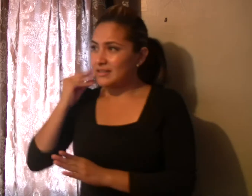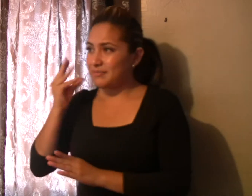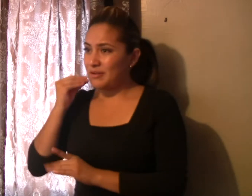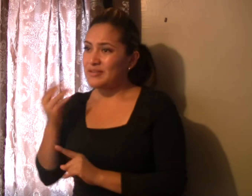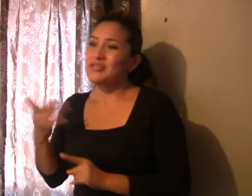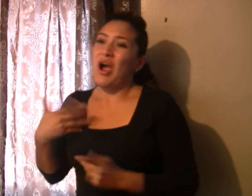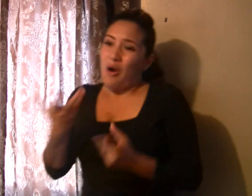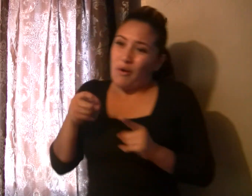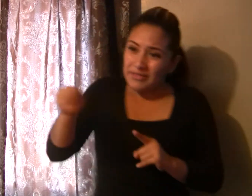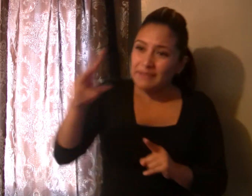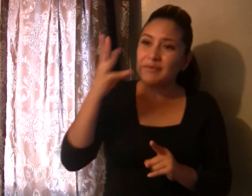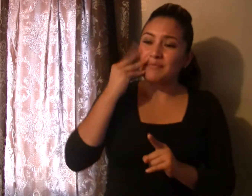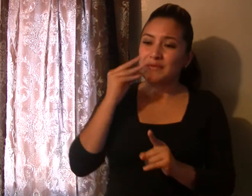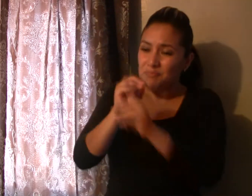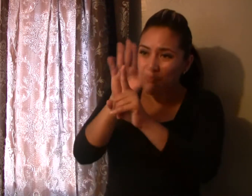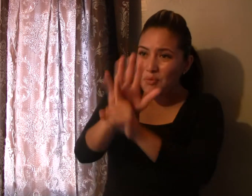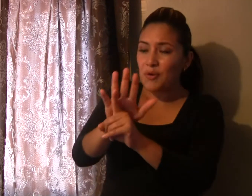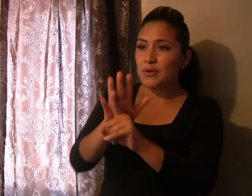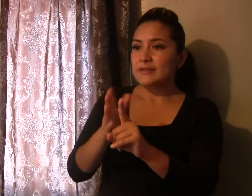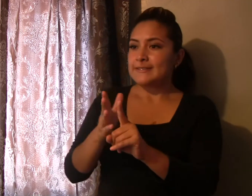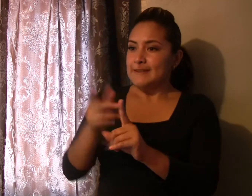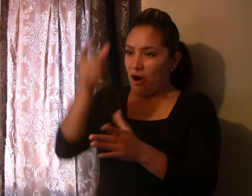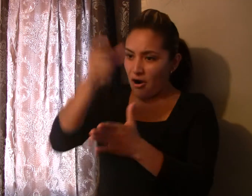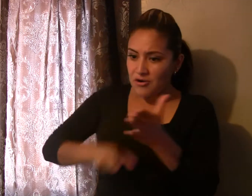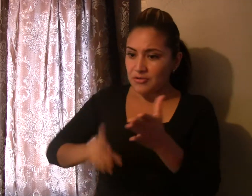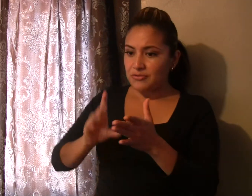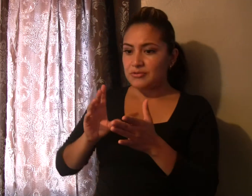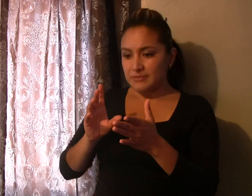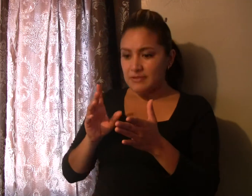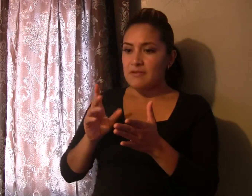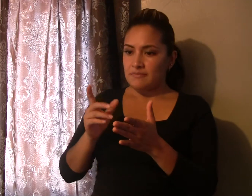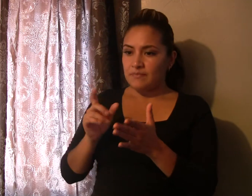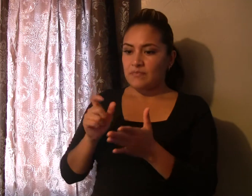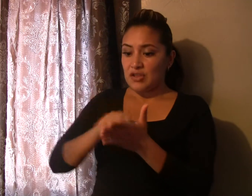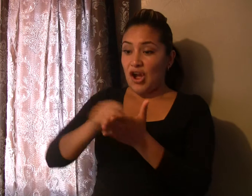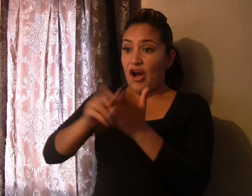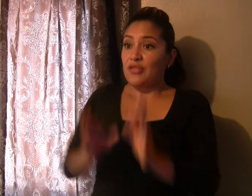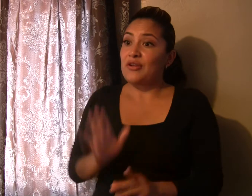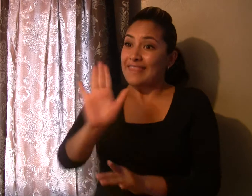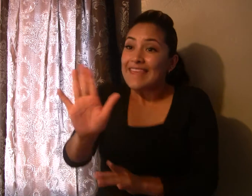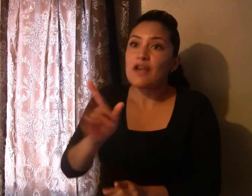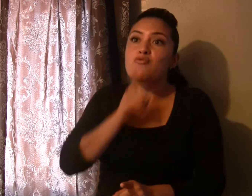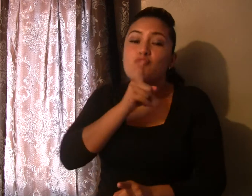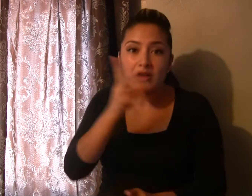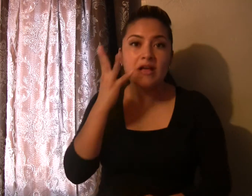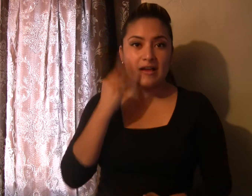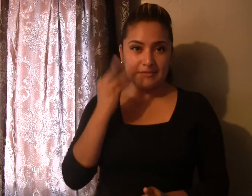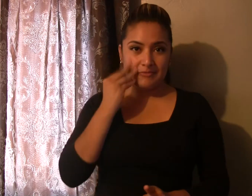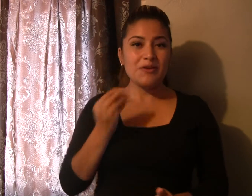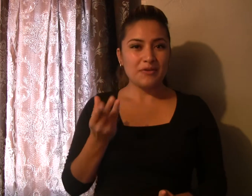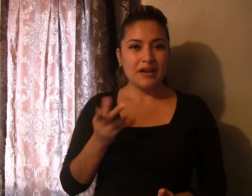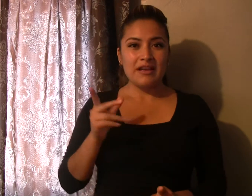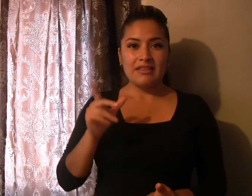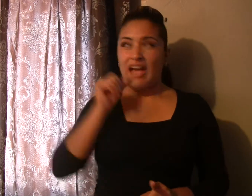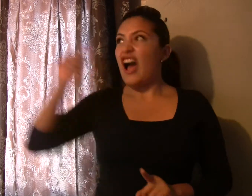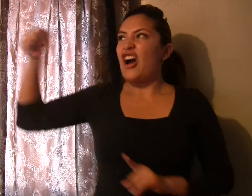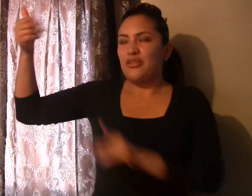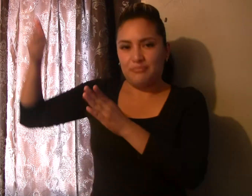to realize that there's a quality information on some of these issues that they're reading about in their books, that they are real issues that people are writing